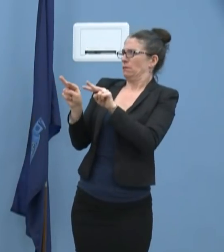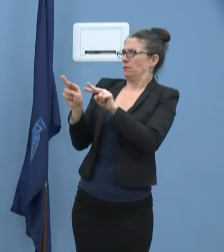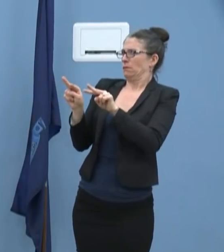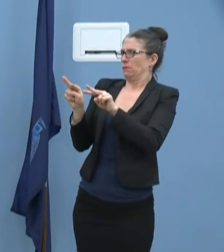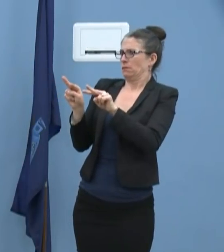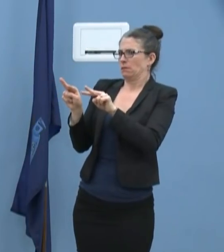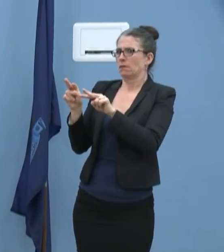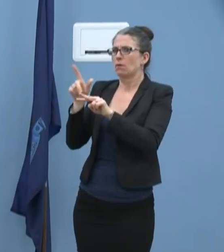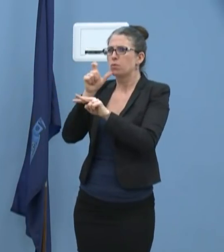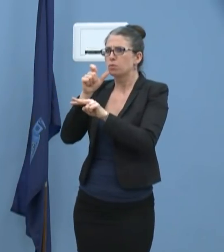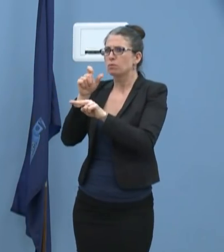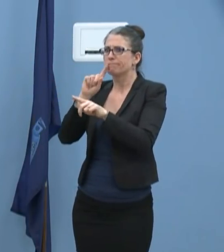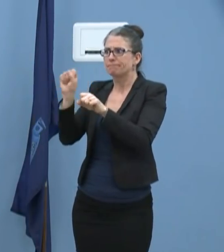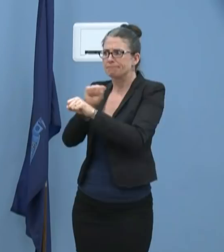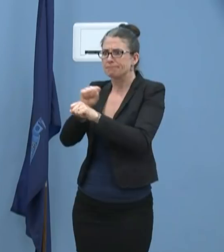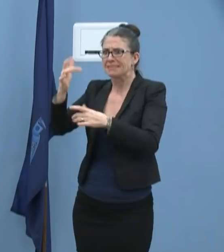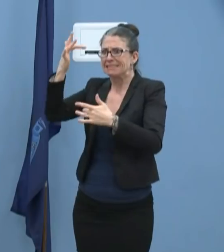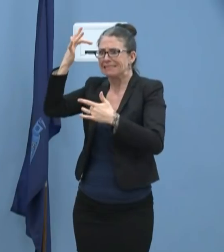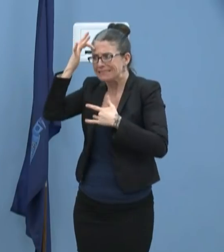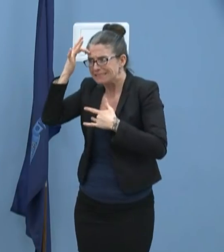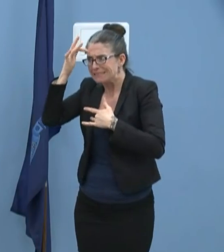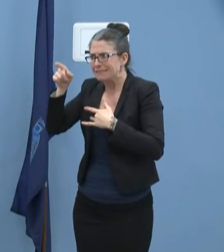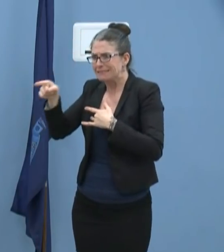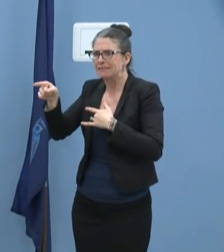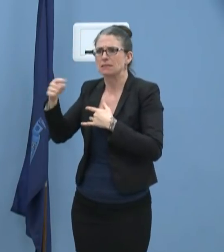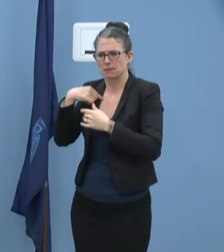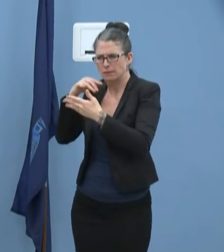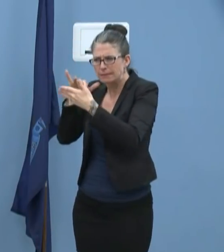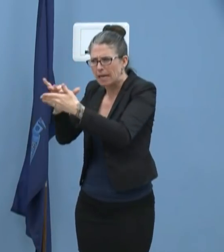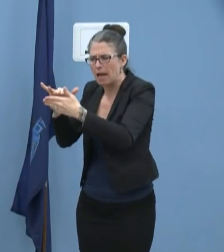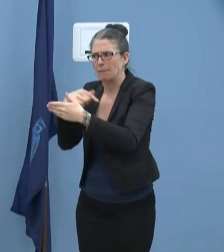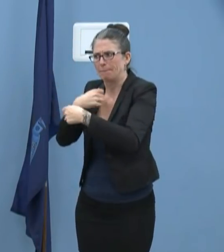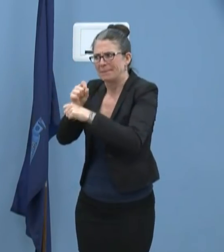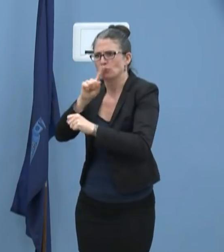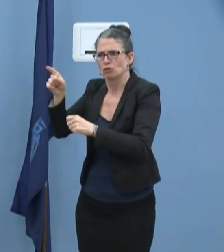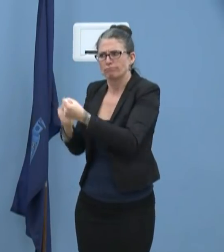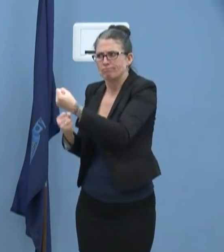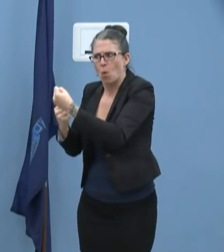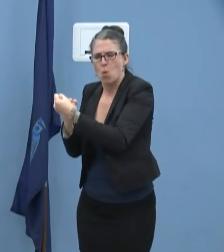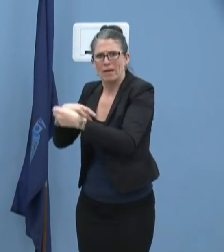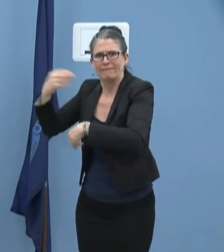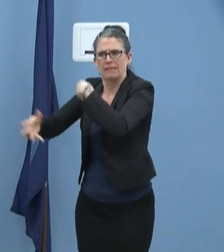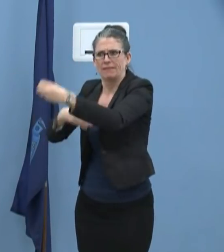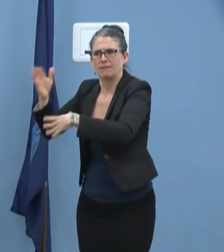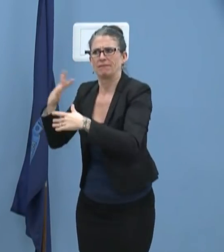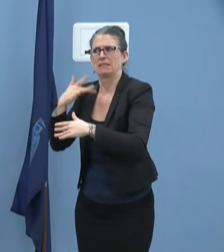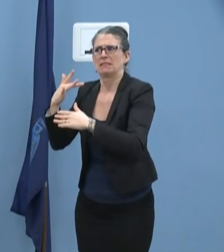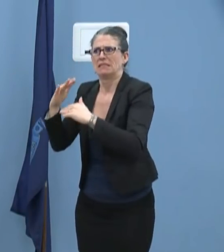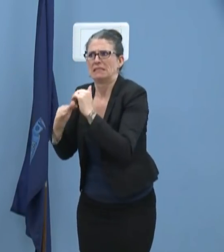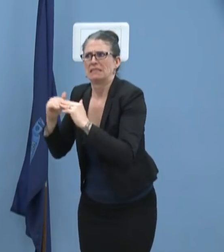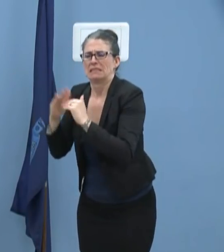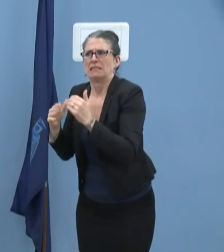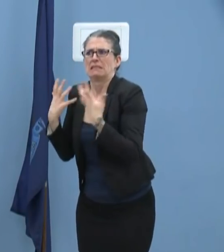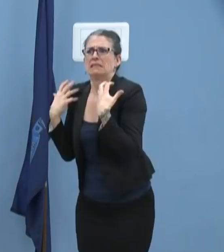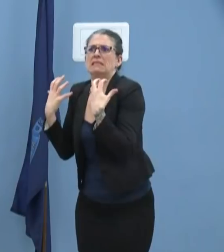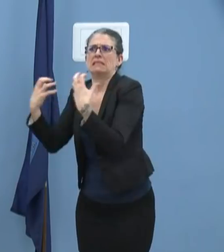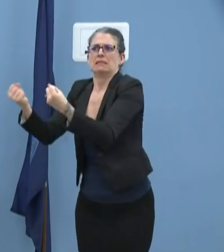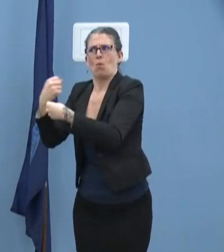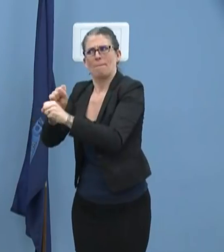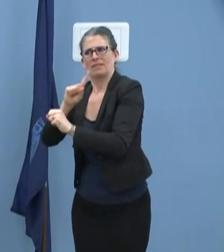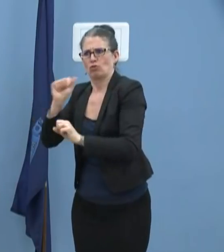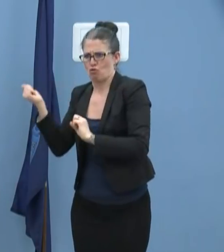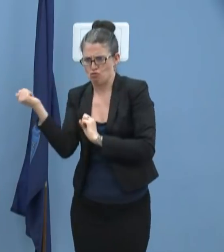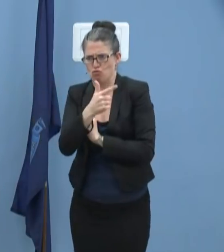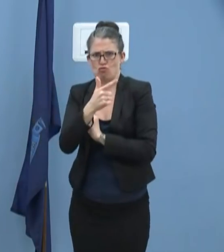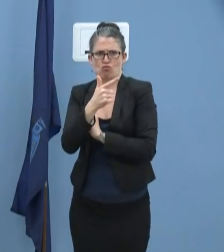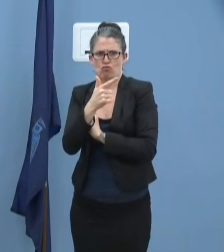ensure that they've got the best care that they need, and we wish them all the best on a speedy recovery. That's really why all of